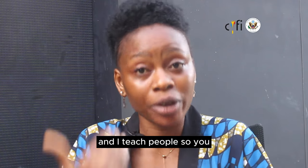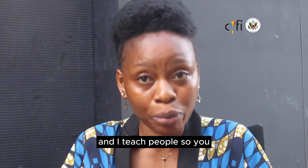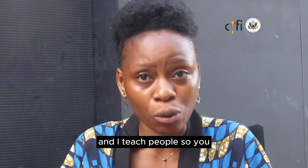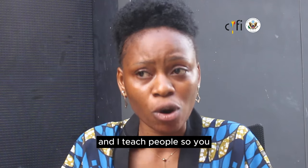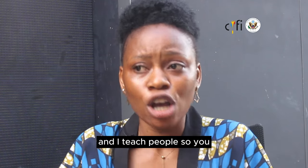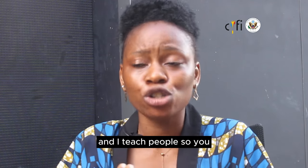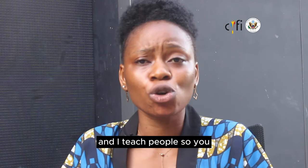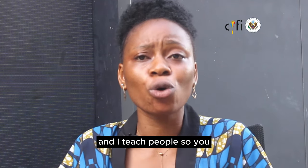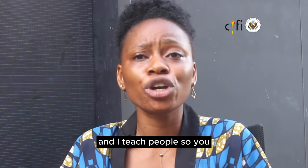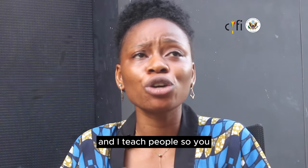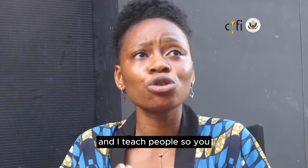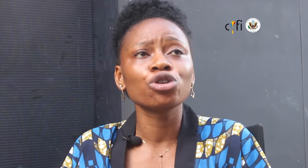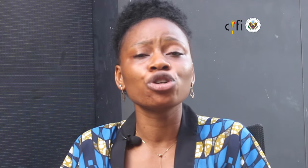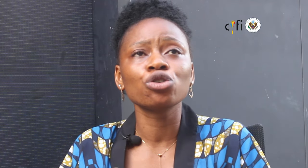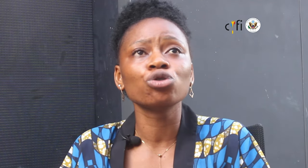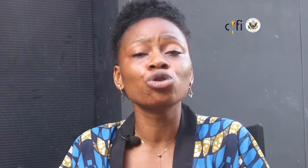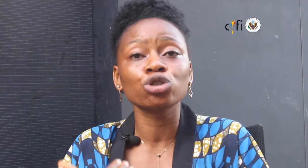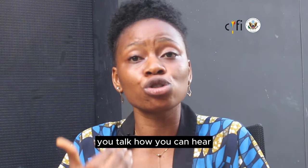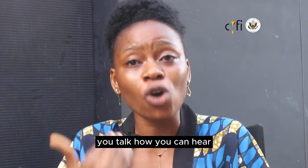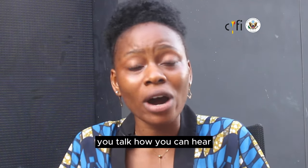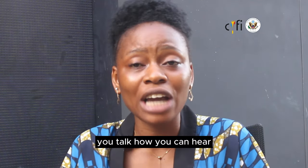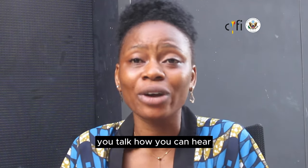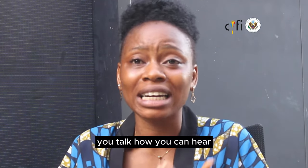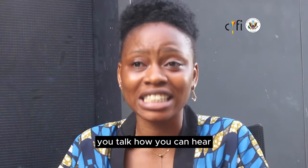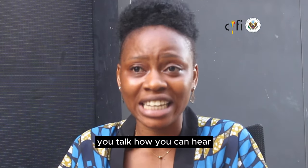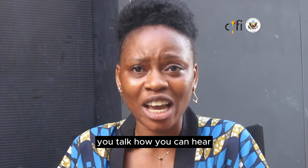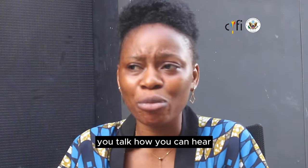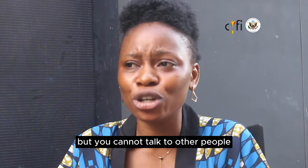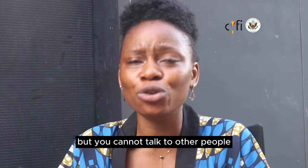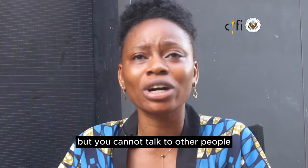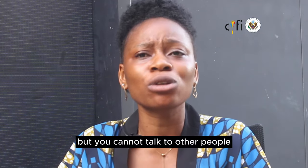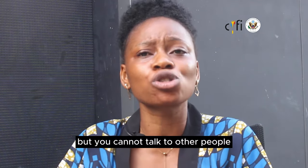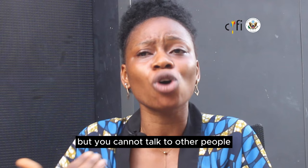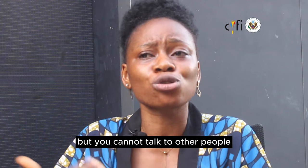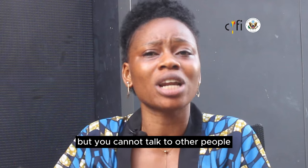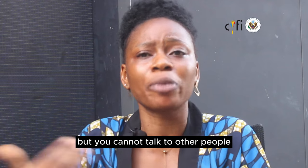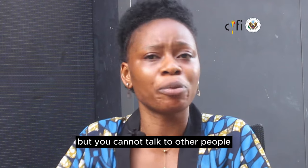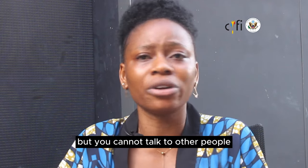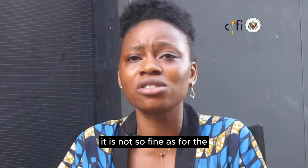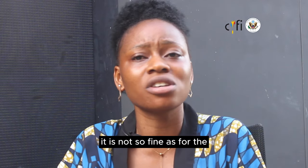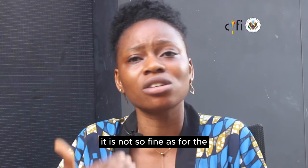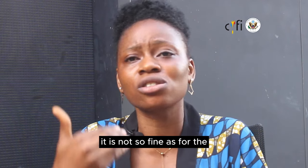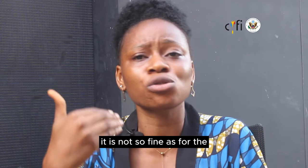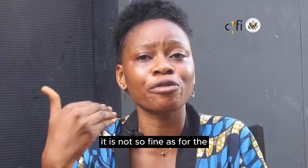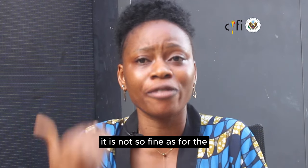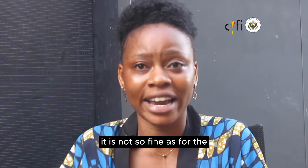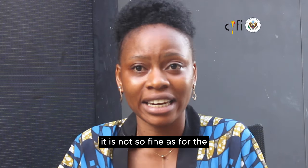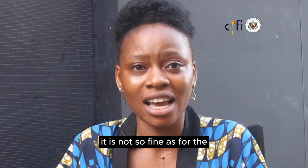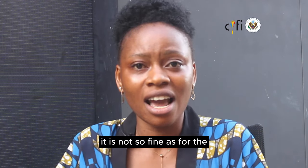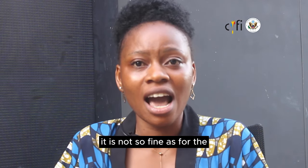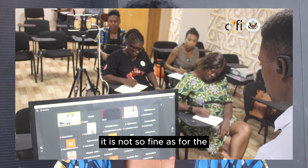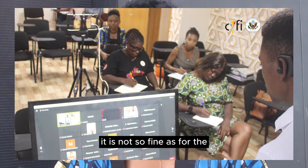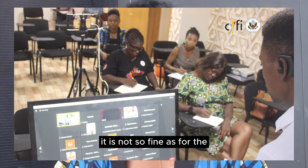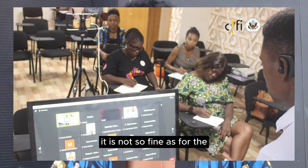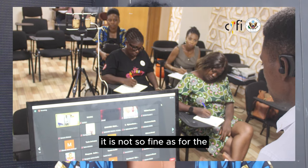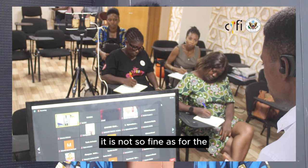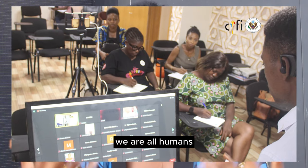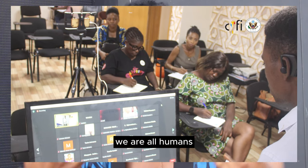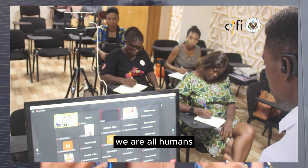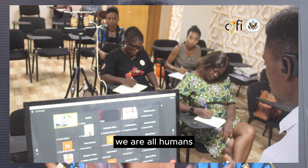people. So you talk and you can hear, but you cannot talk to other people. It's not so fine. as far as we are all